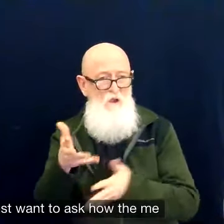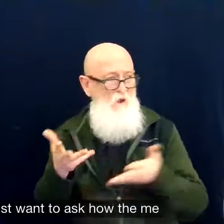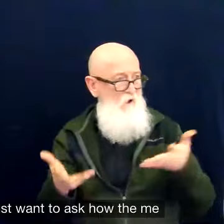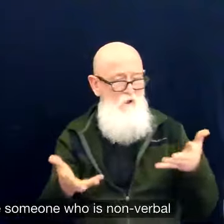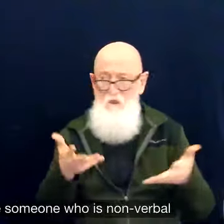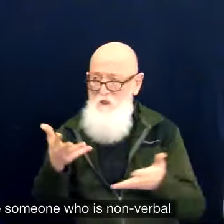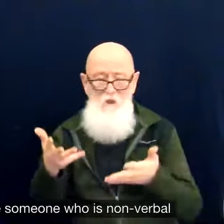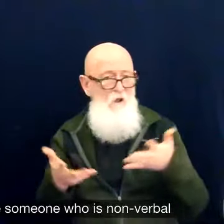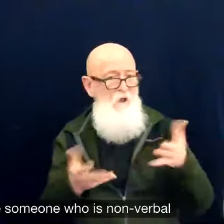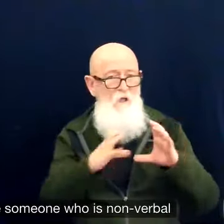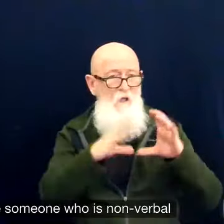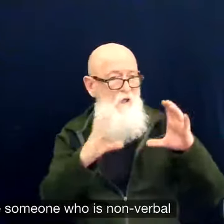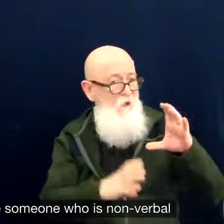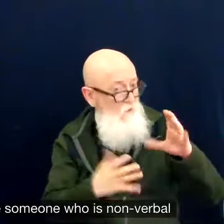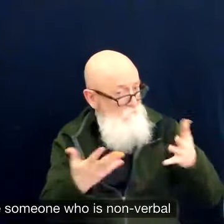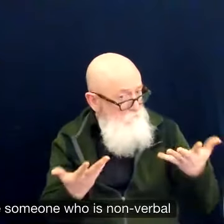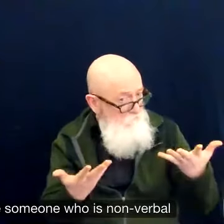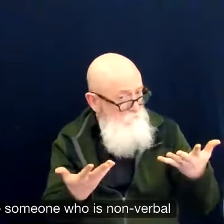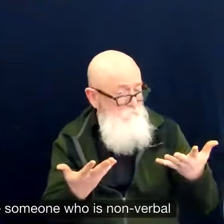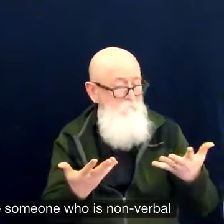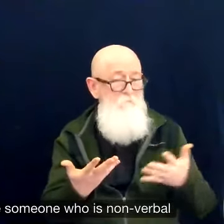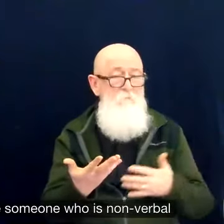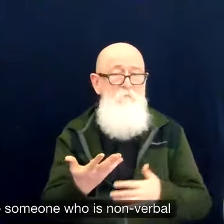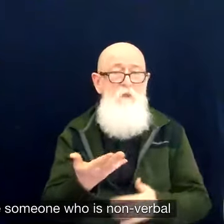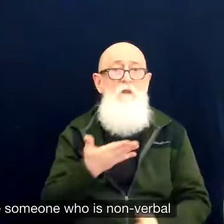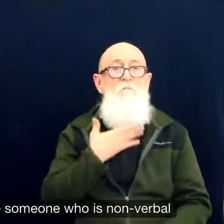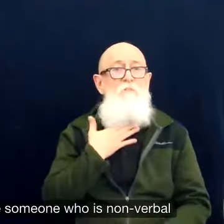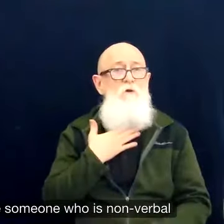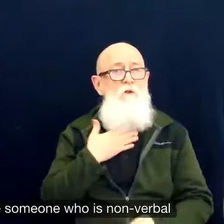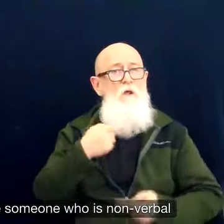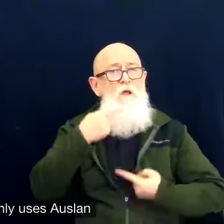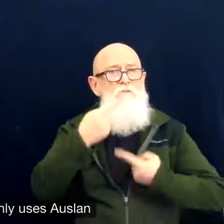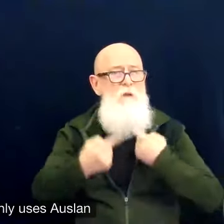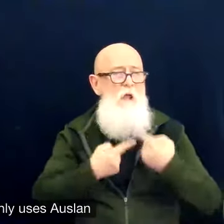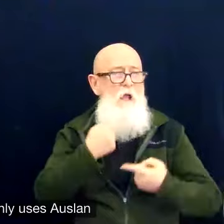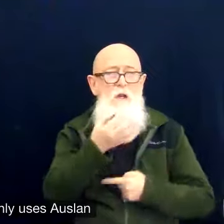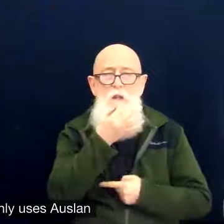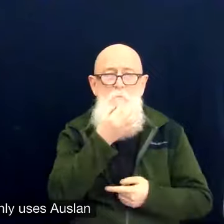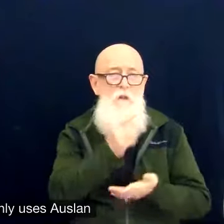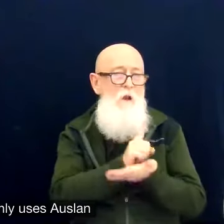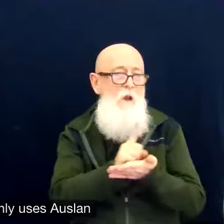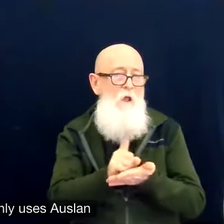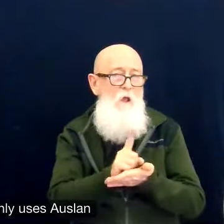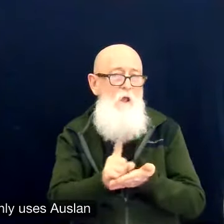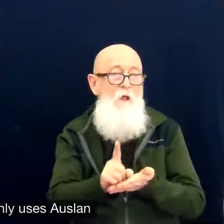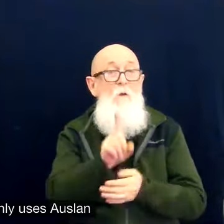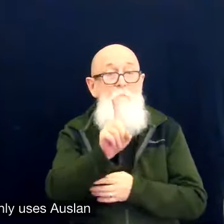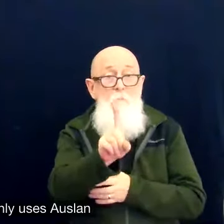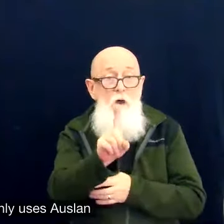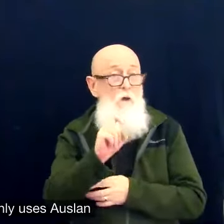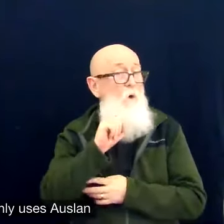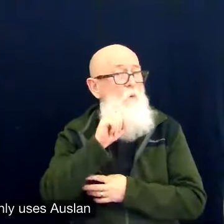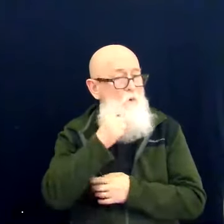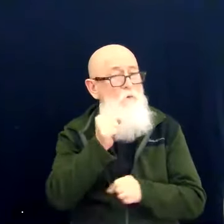It's Meredith speaking. So we'll be explaining that a bit later, but we'll certainly be matching people